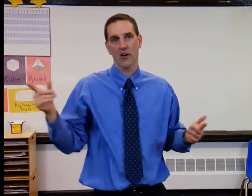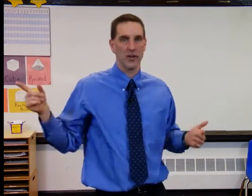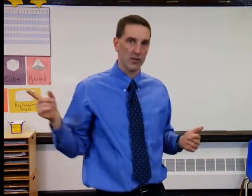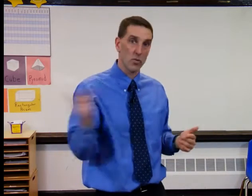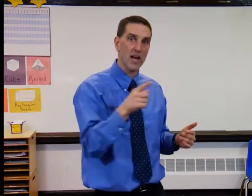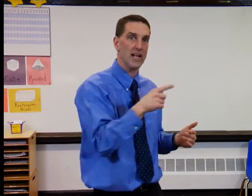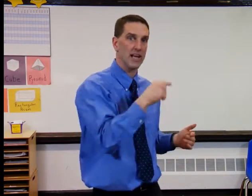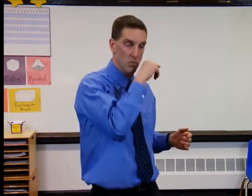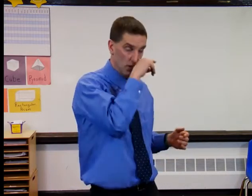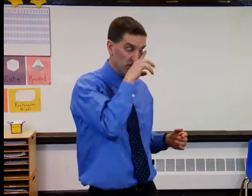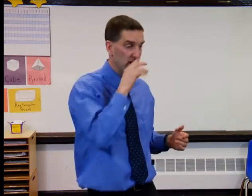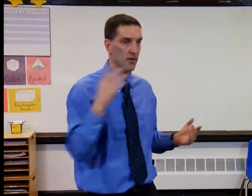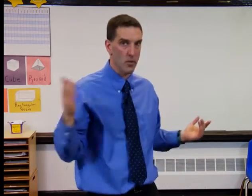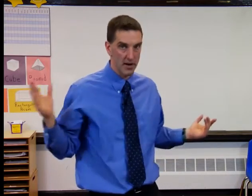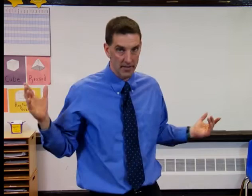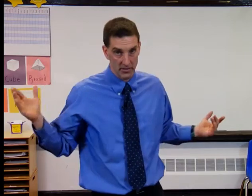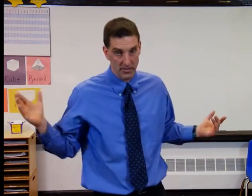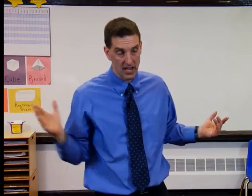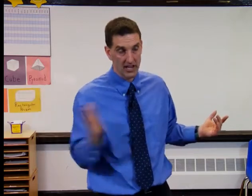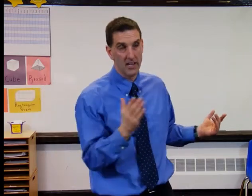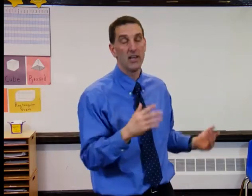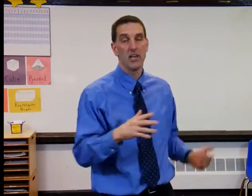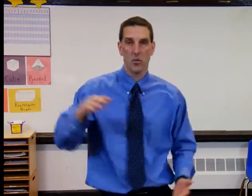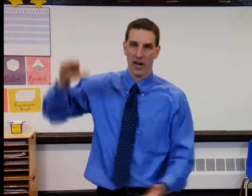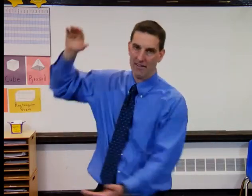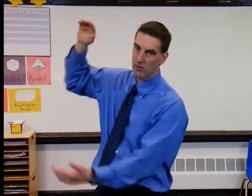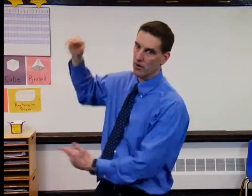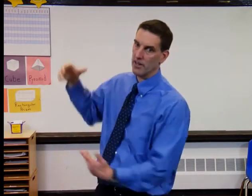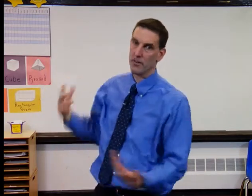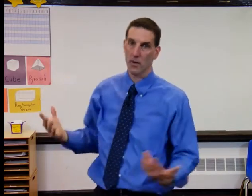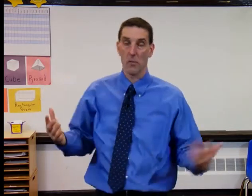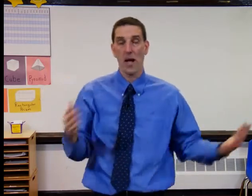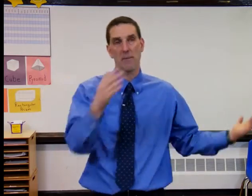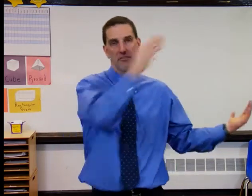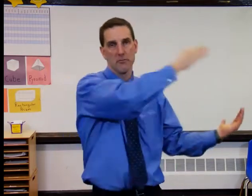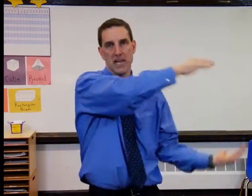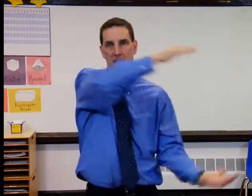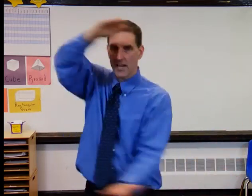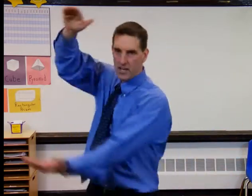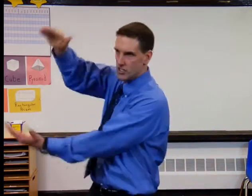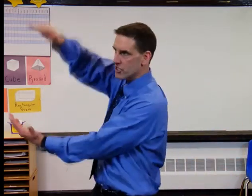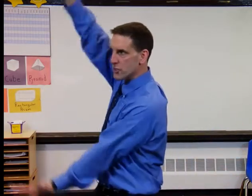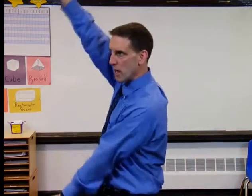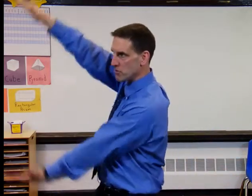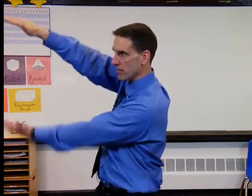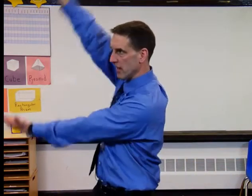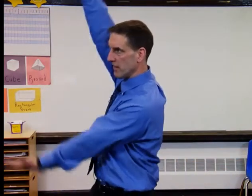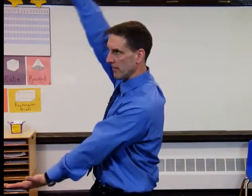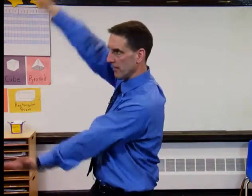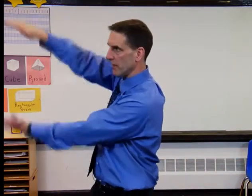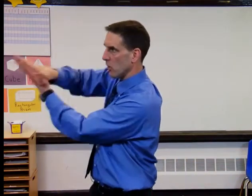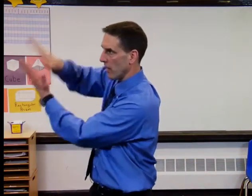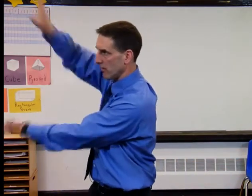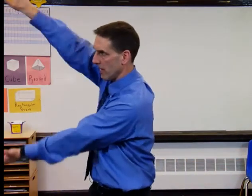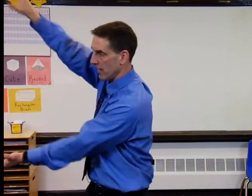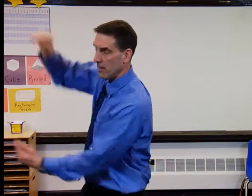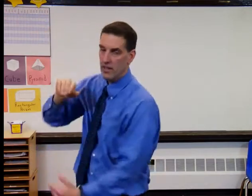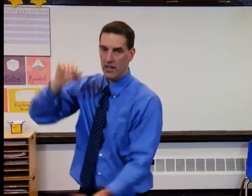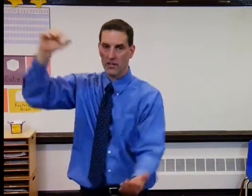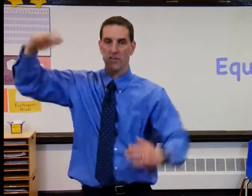it in writing and you want to say the greater than sign, you want to have it oriented the right way. But for me, just establishing the idea that the greater than is that